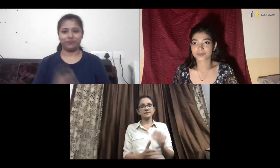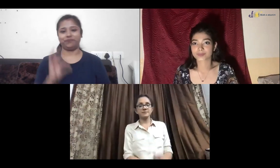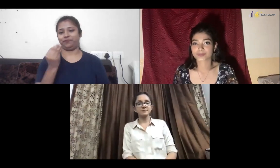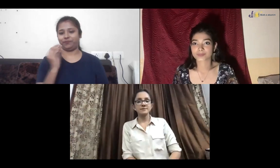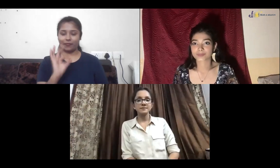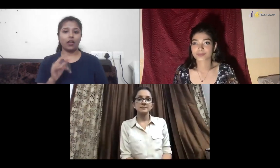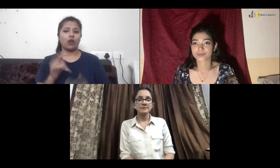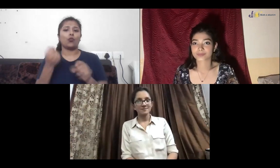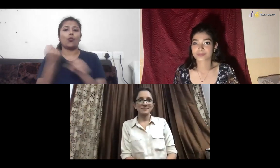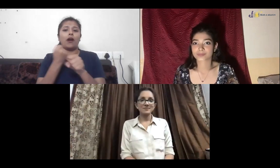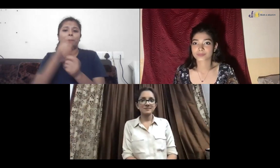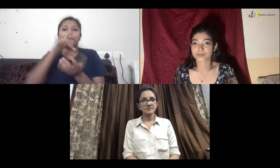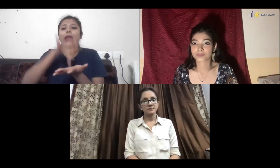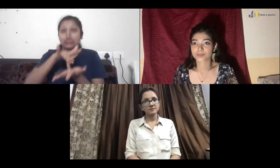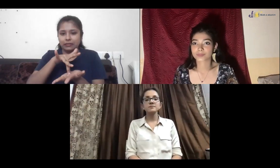So I have a questions for you.